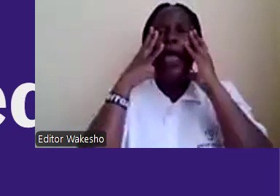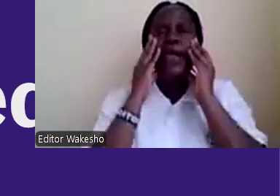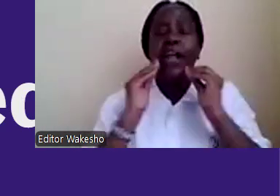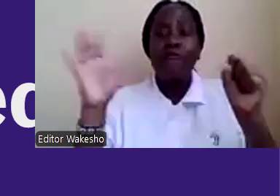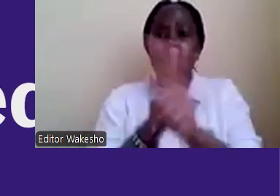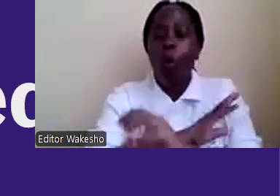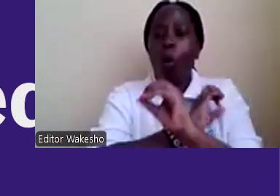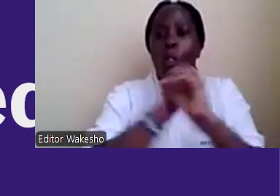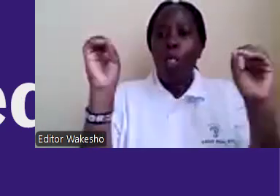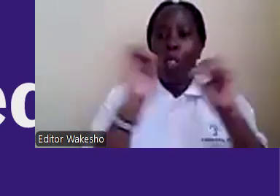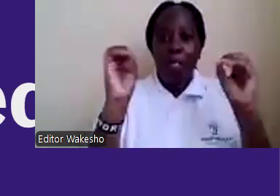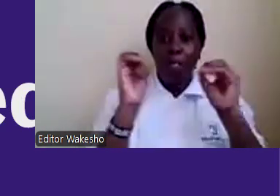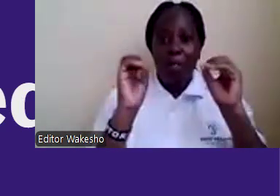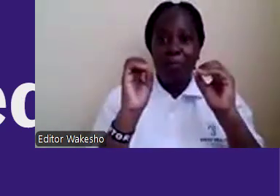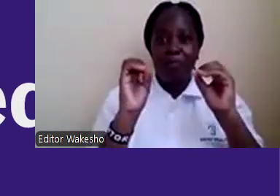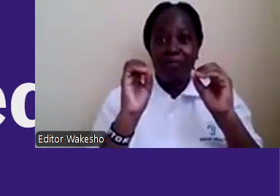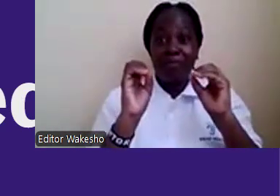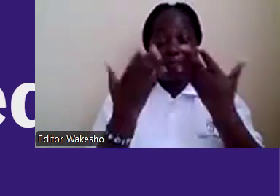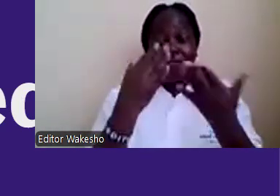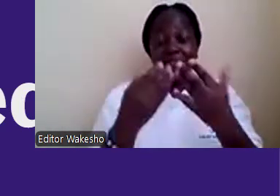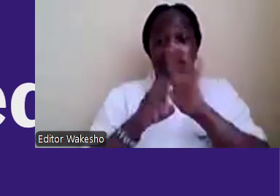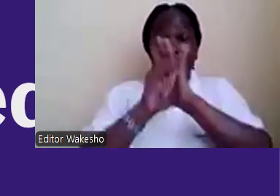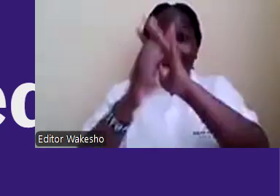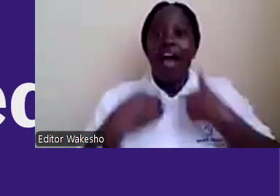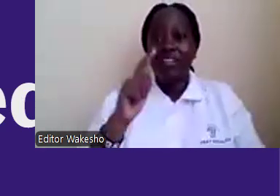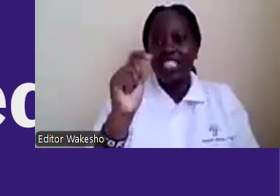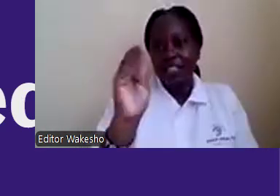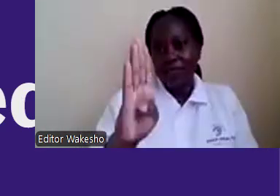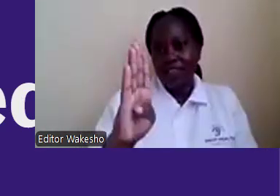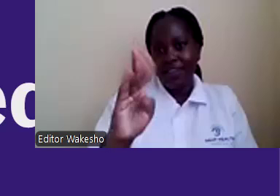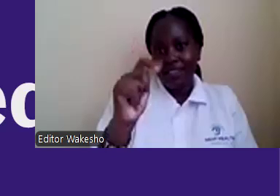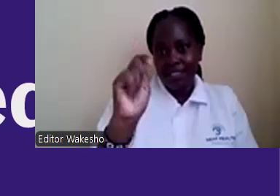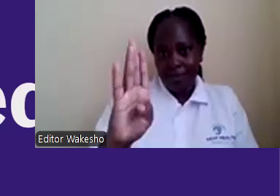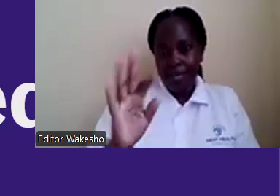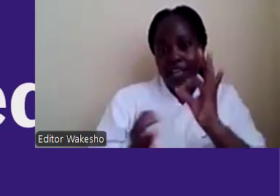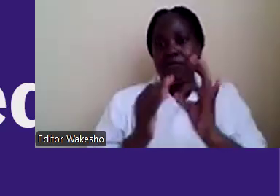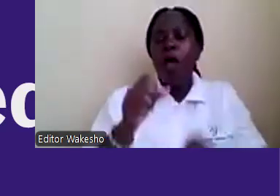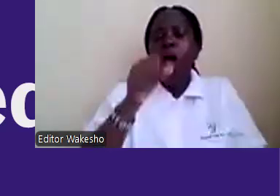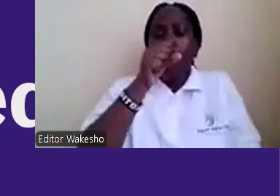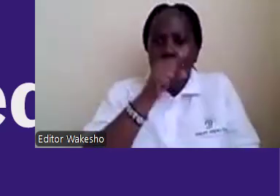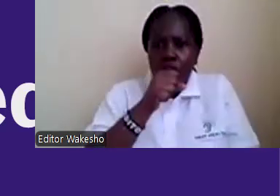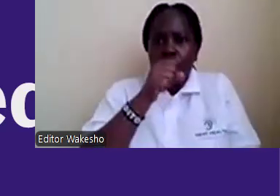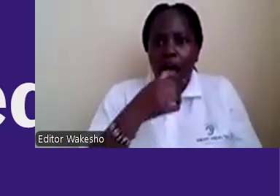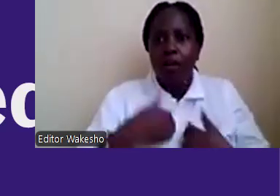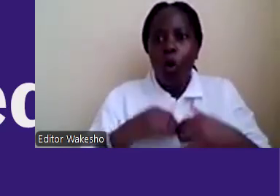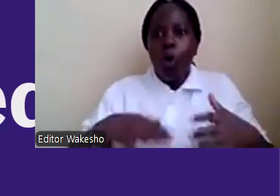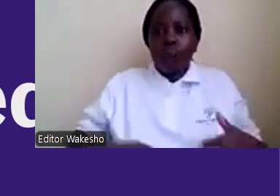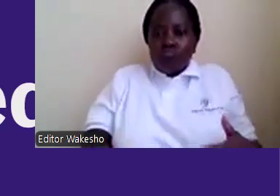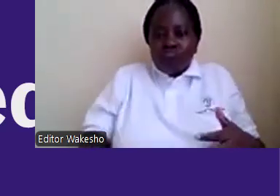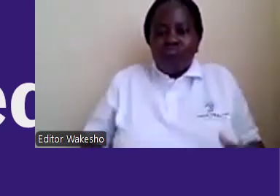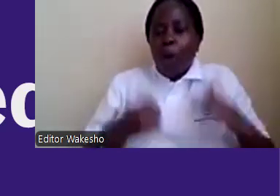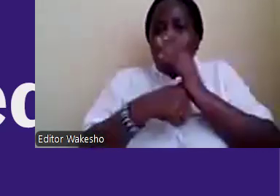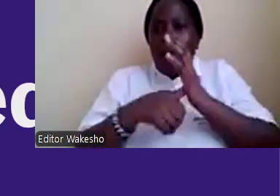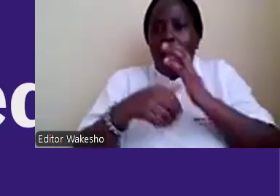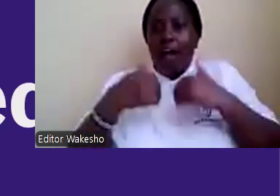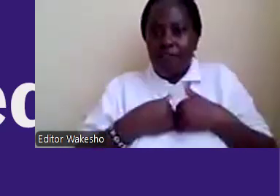something like say TB, right? Tuberculosis, or you have a cough, or you have a stomach upset, right?